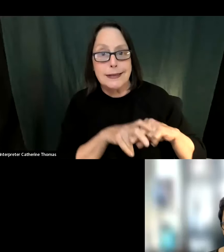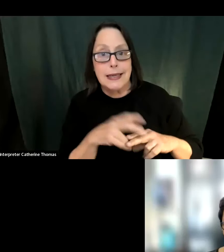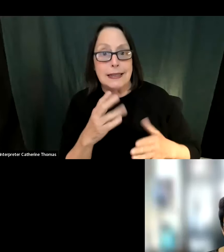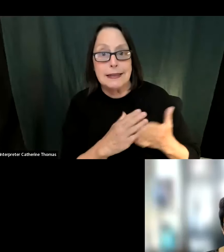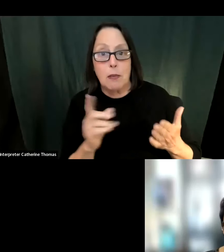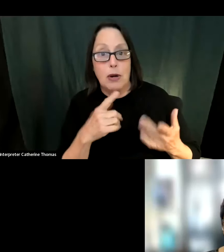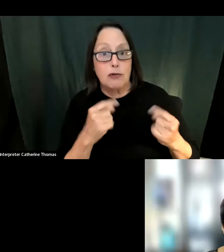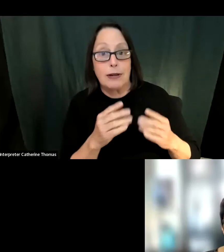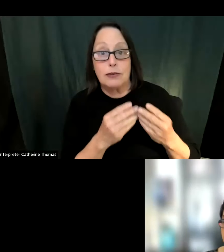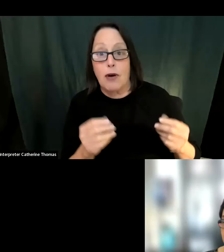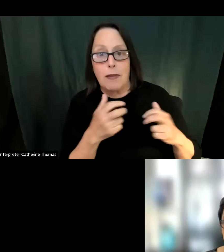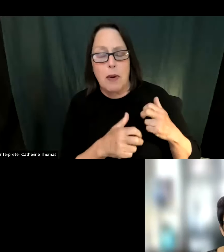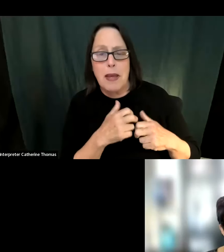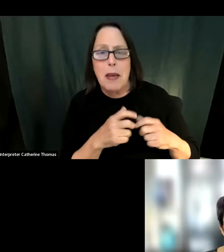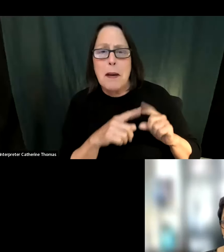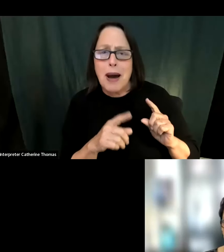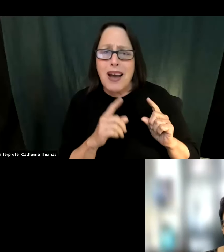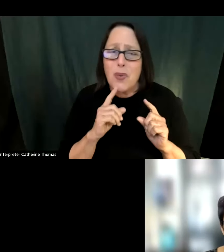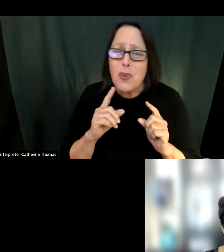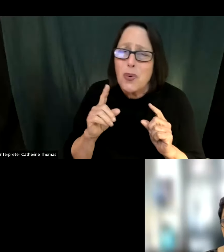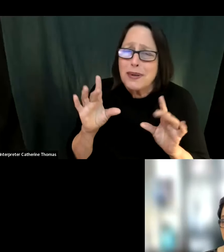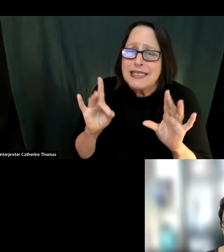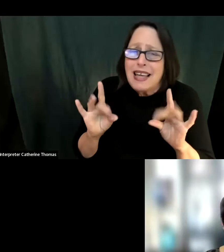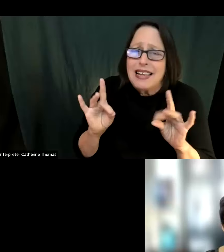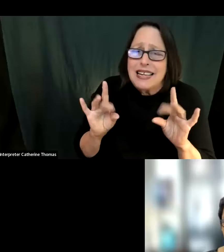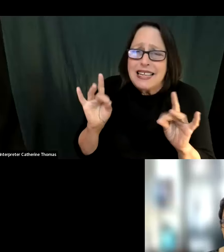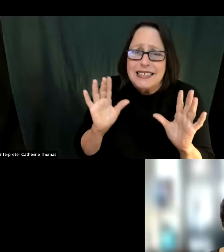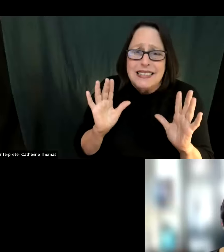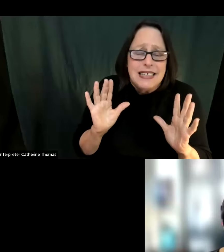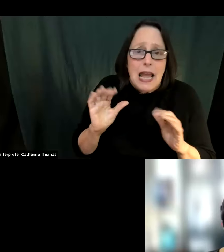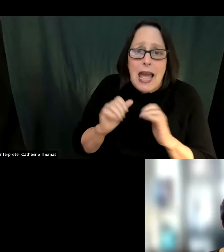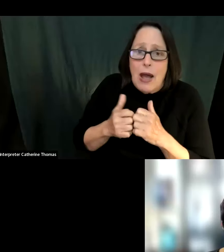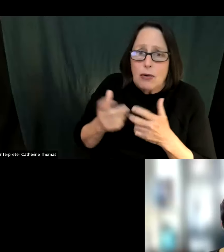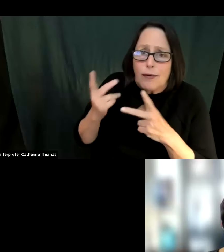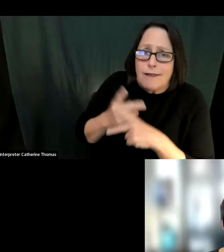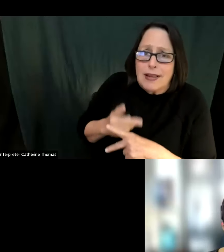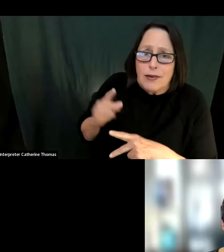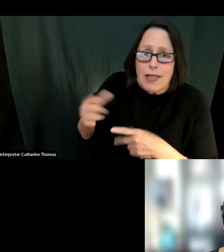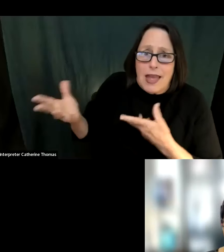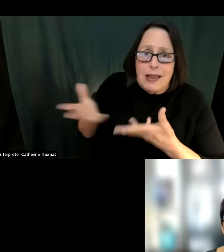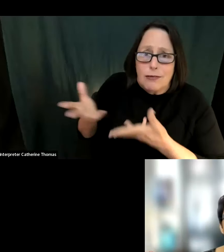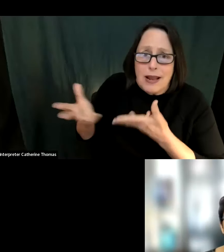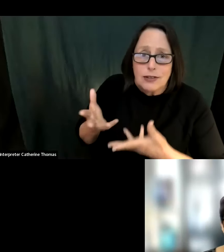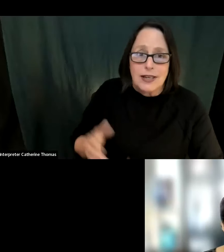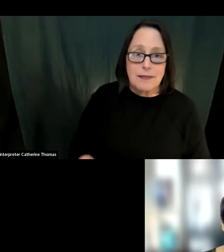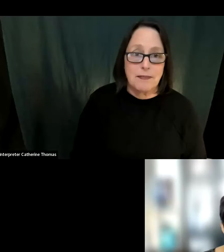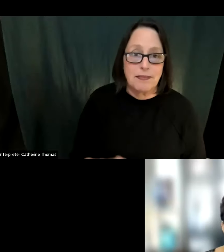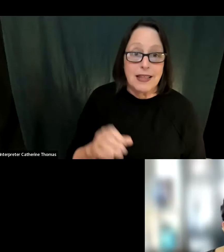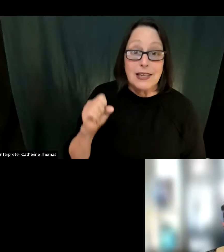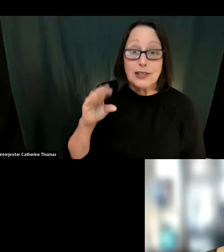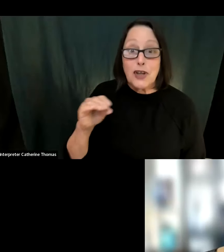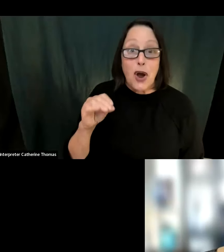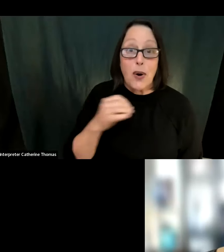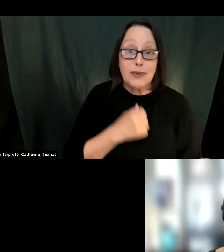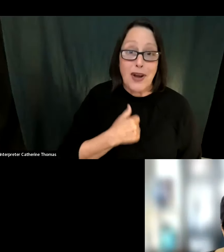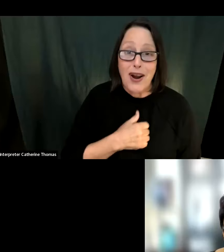the problem. But it's a very delicate issue of trying to figure that interaction out. Sorry, this is my area of work. I'm